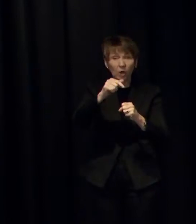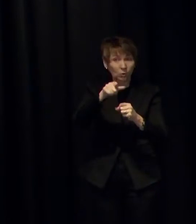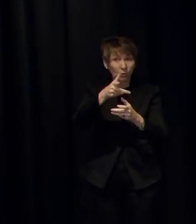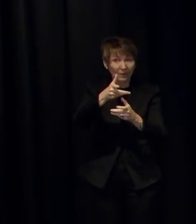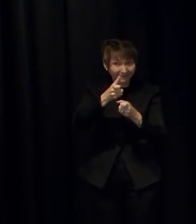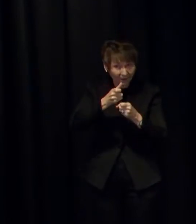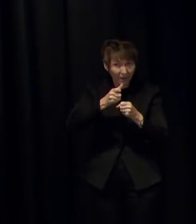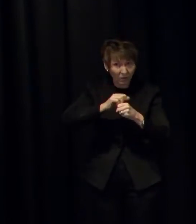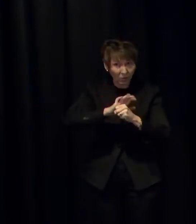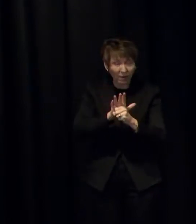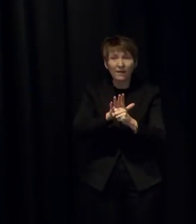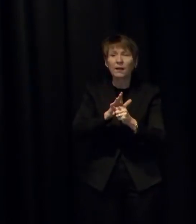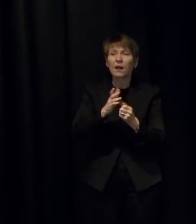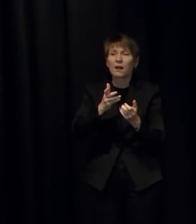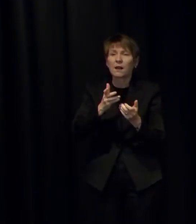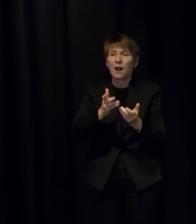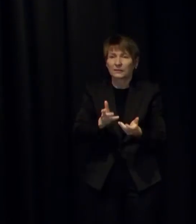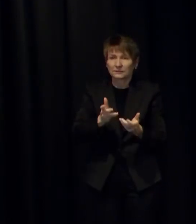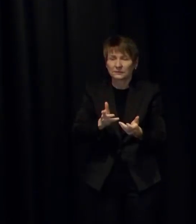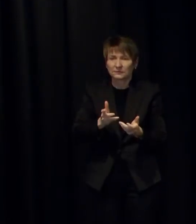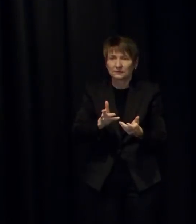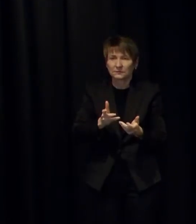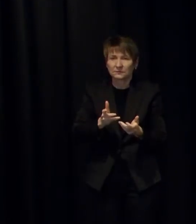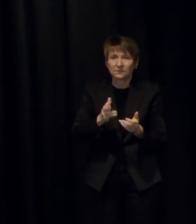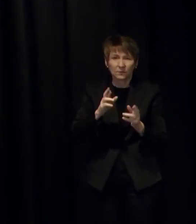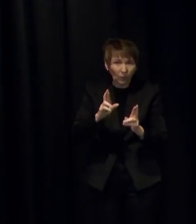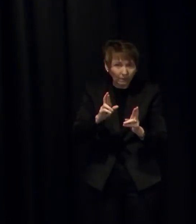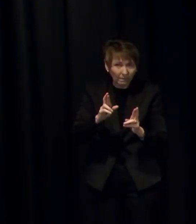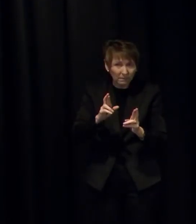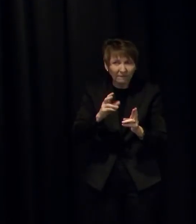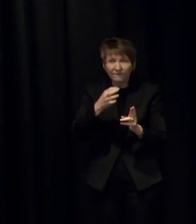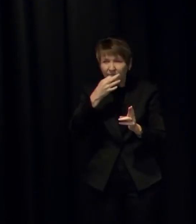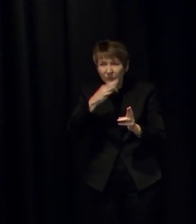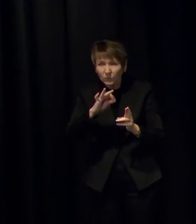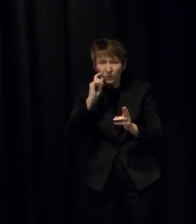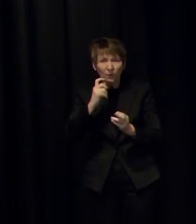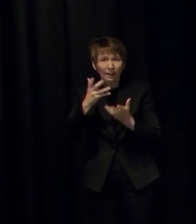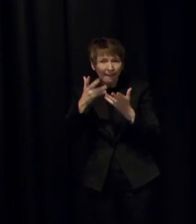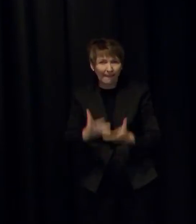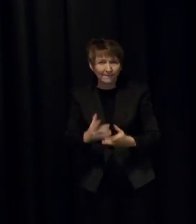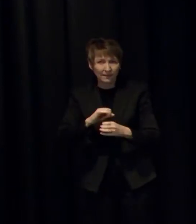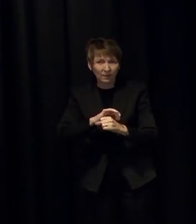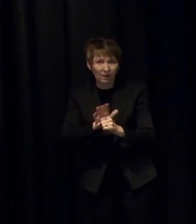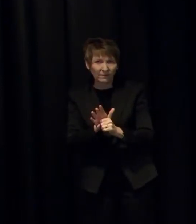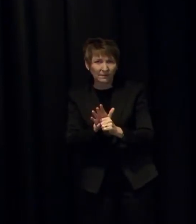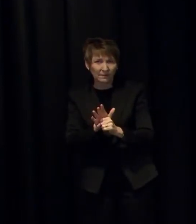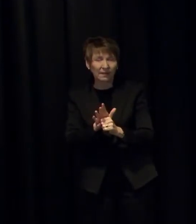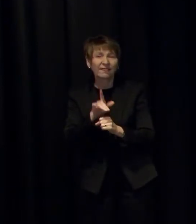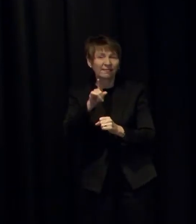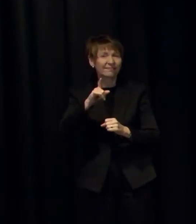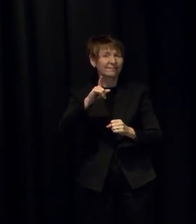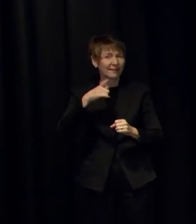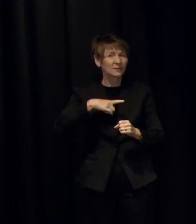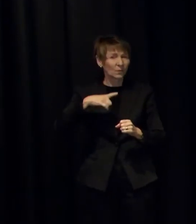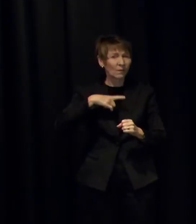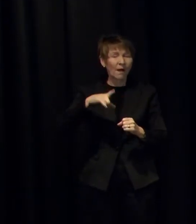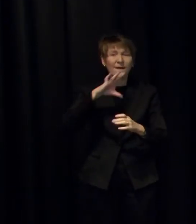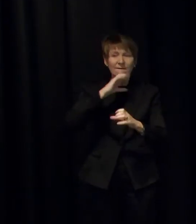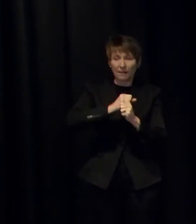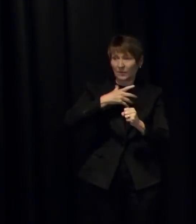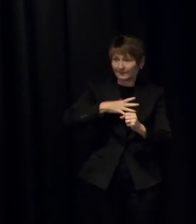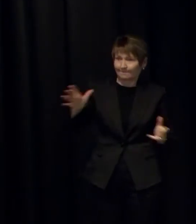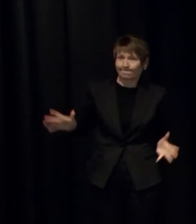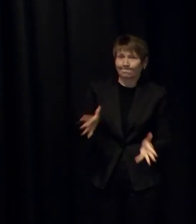5 days ahead of 70%, we're more than that, in fact, ahead of 80%, we think. It's just been an amazing effort, a stunning